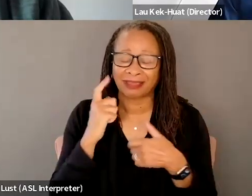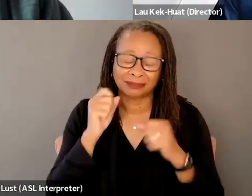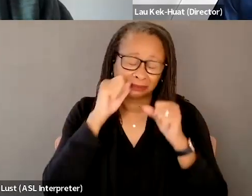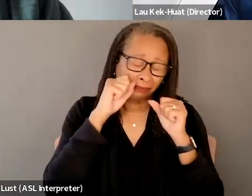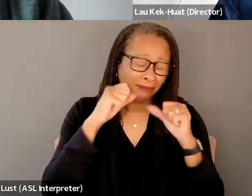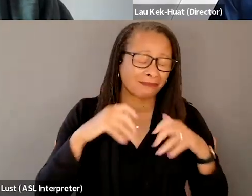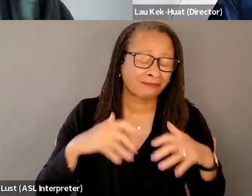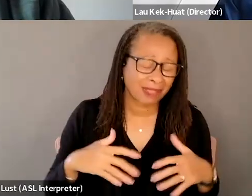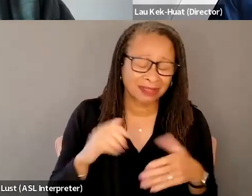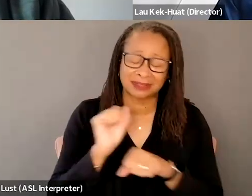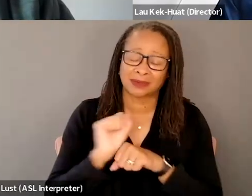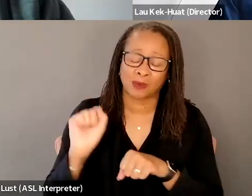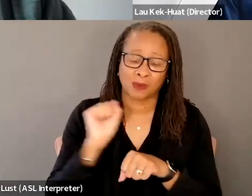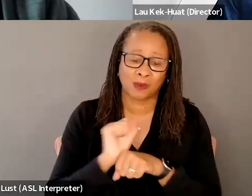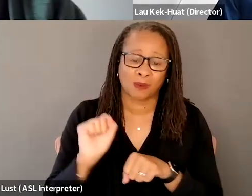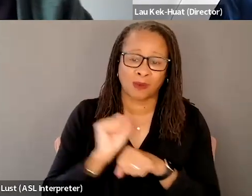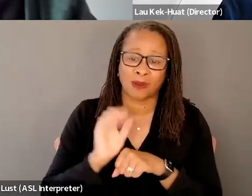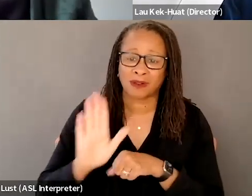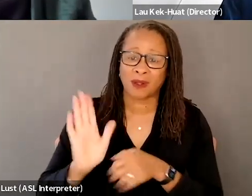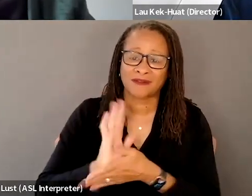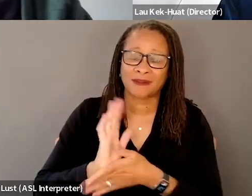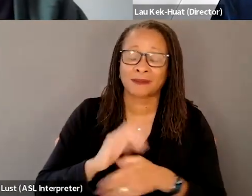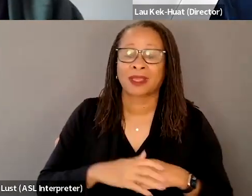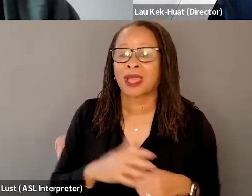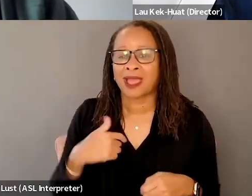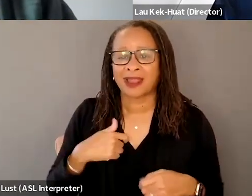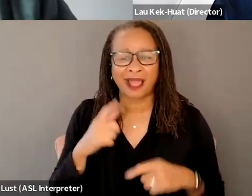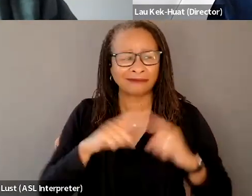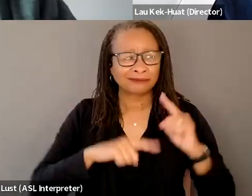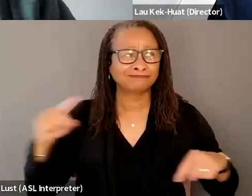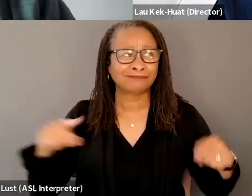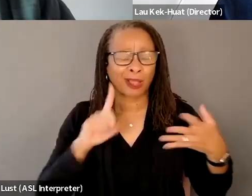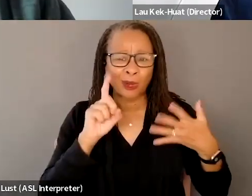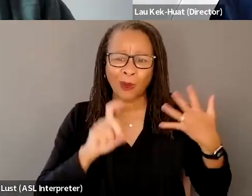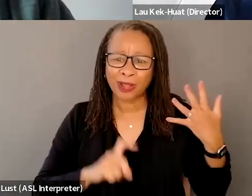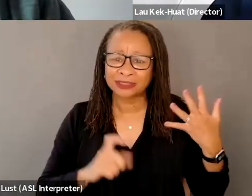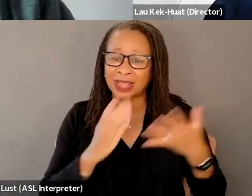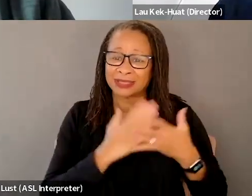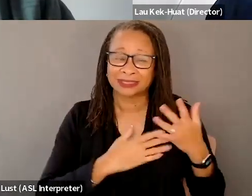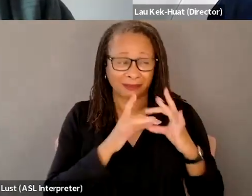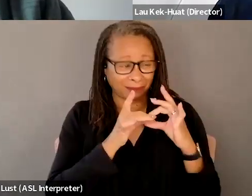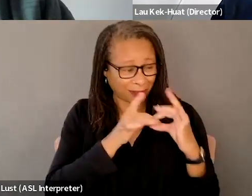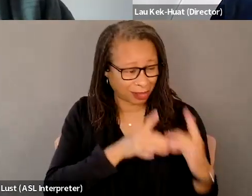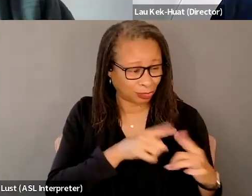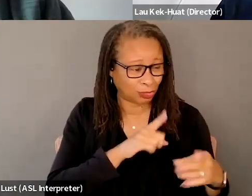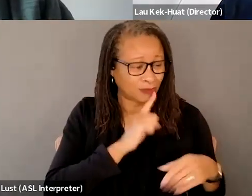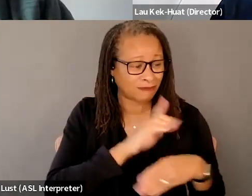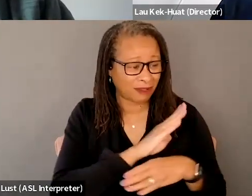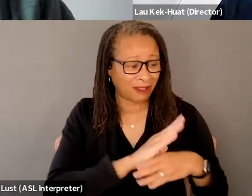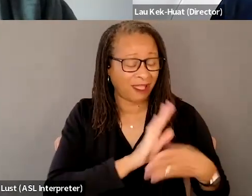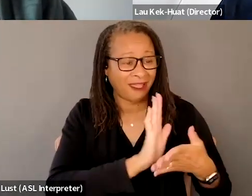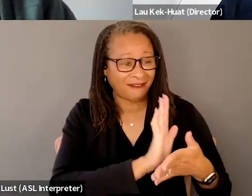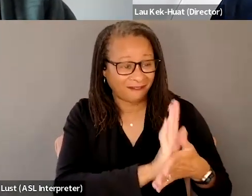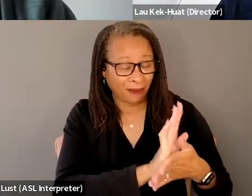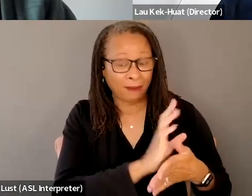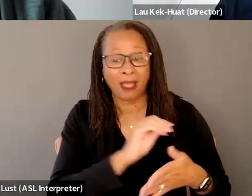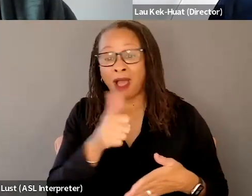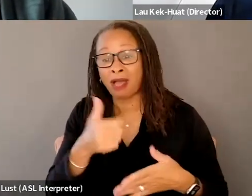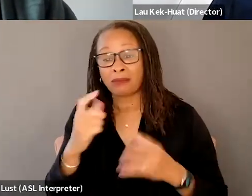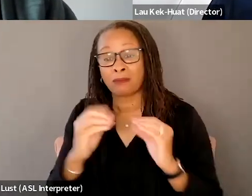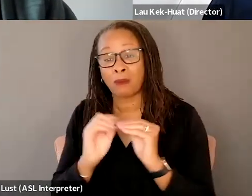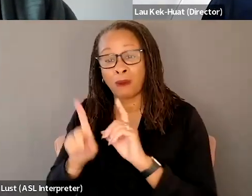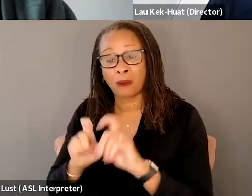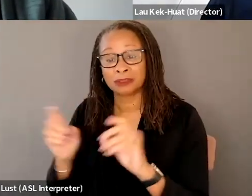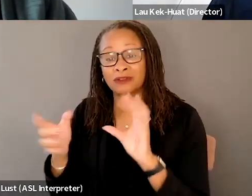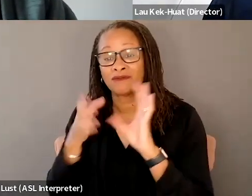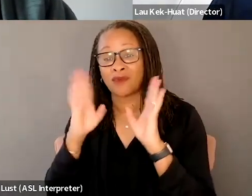extraordinary work. And I have various questions, some to do with the actual film and some with the history. One thing that